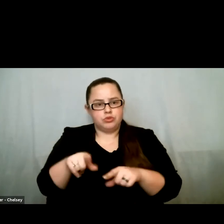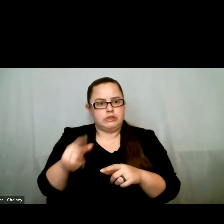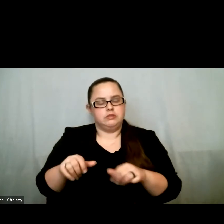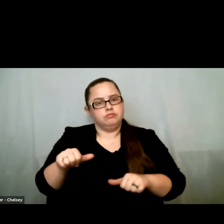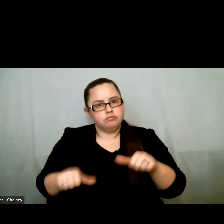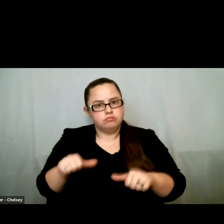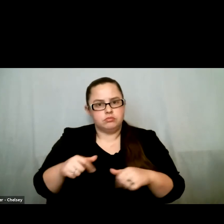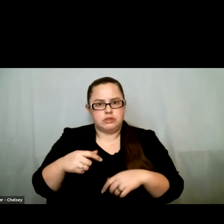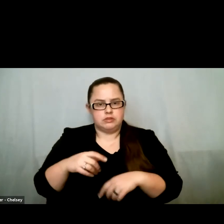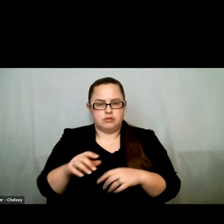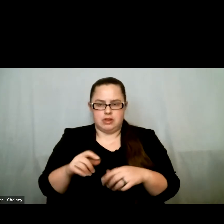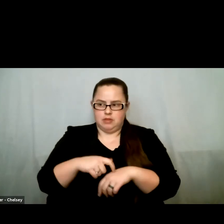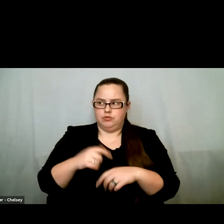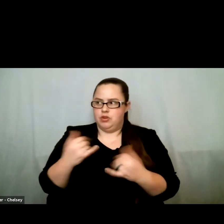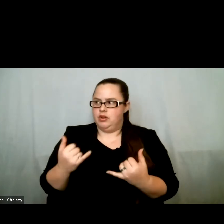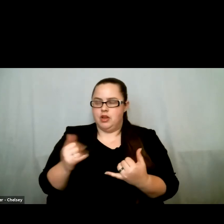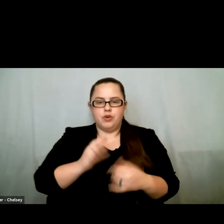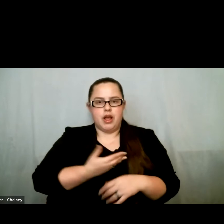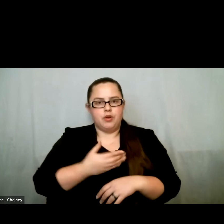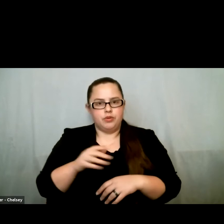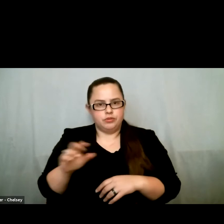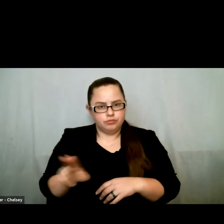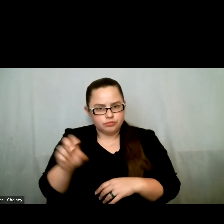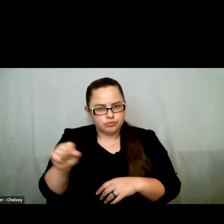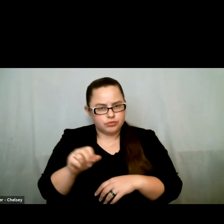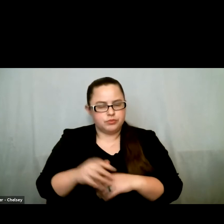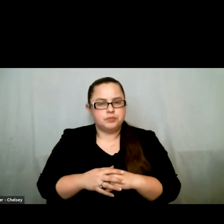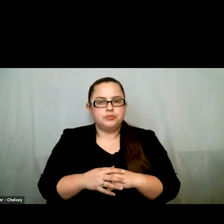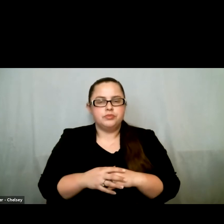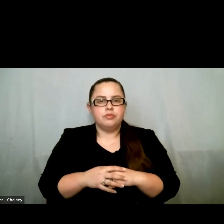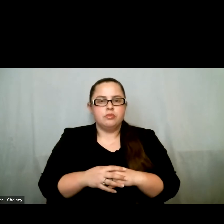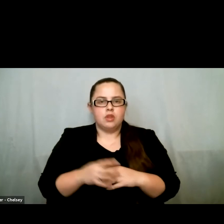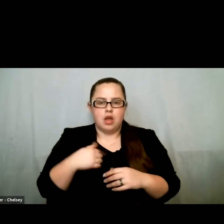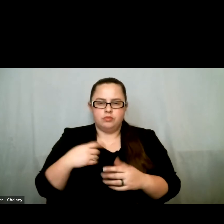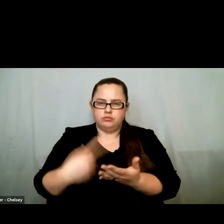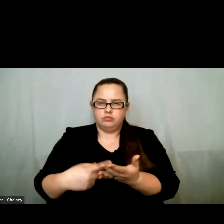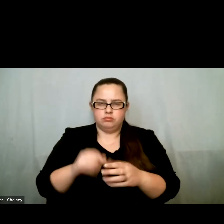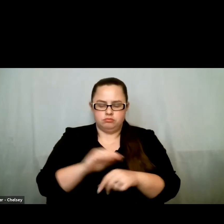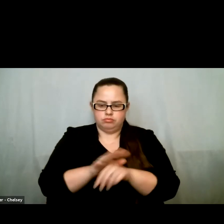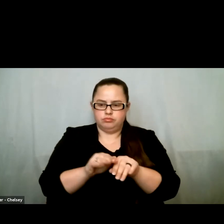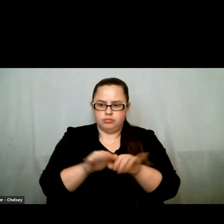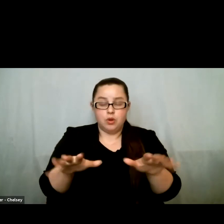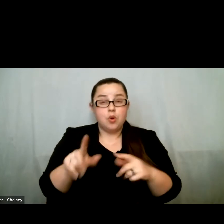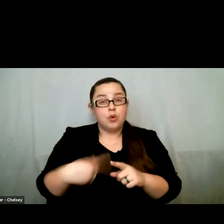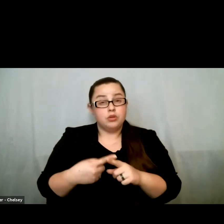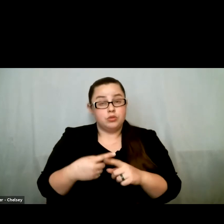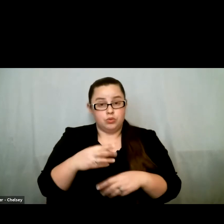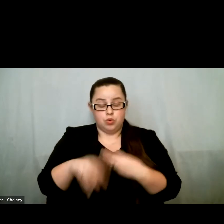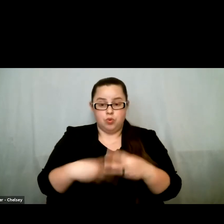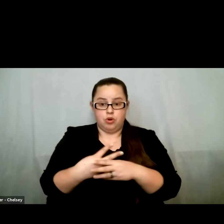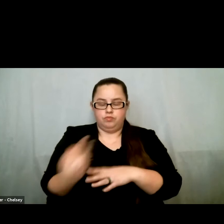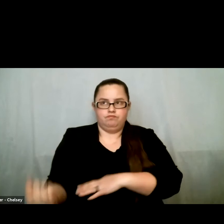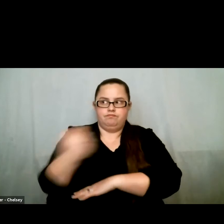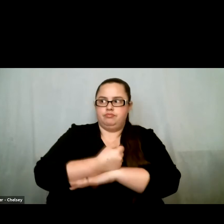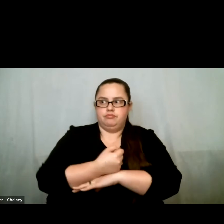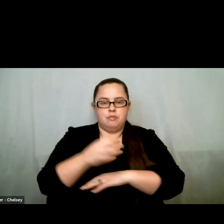nation. I want to start out talking about the pandemic. When the world shut down for FCC and many others on March 16th